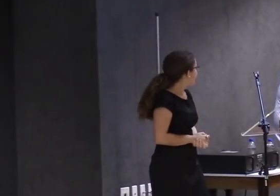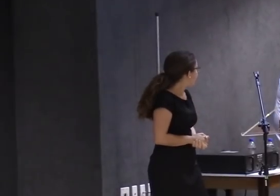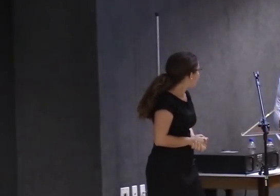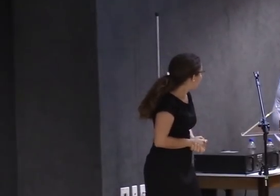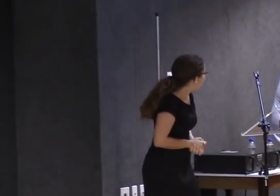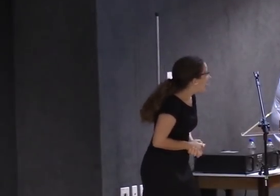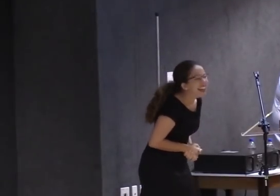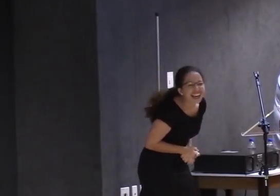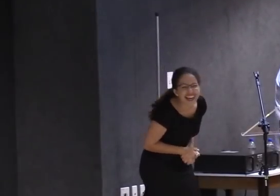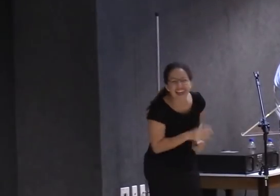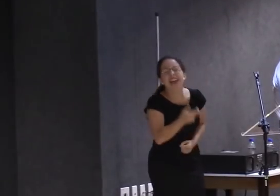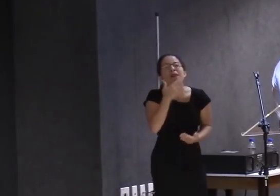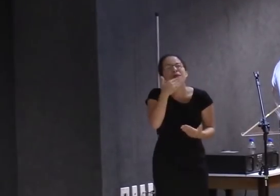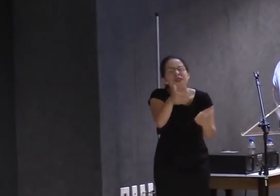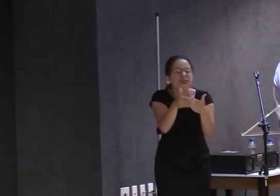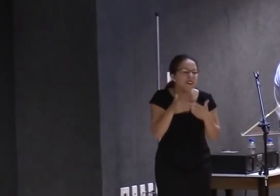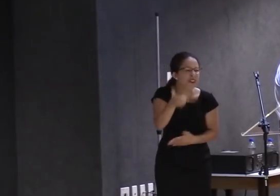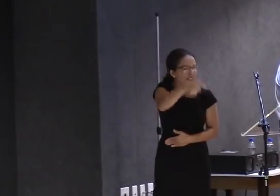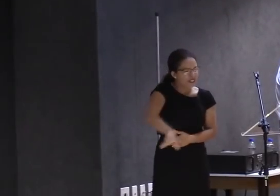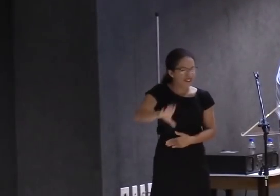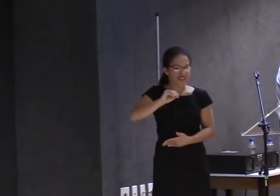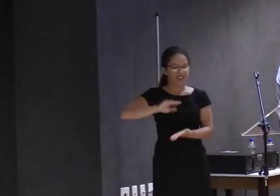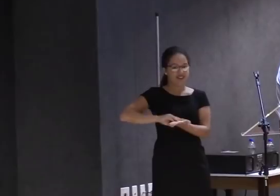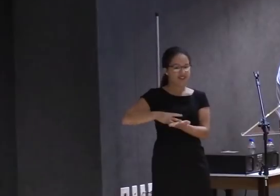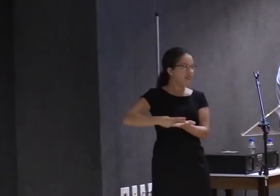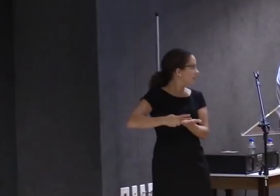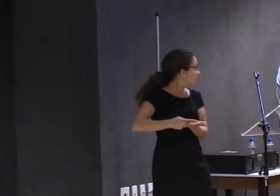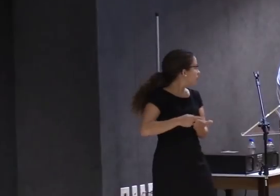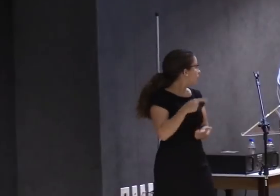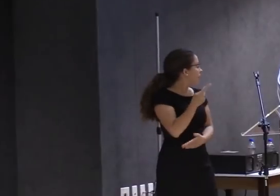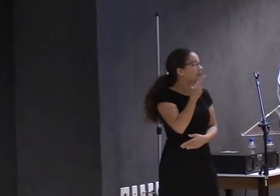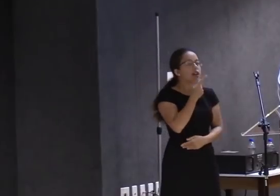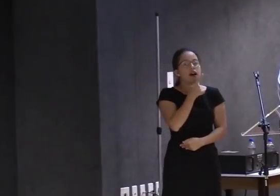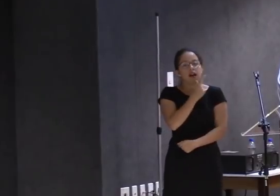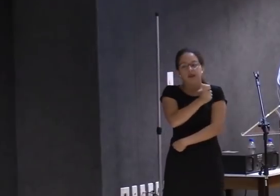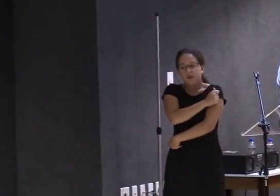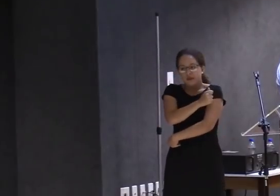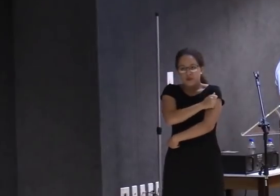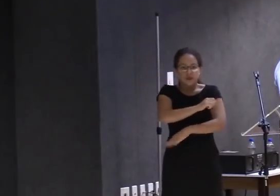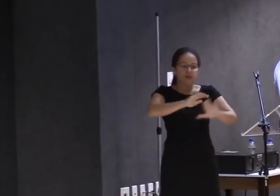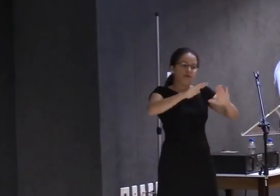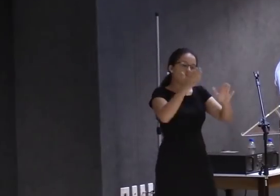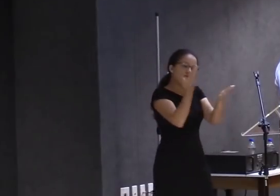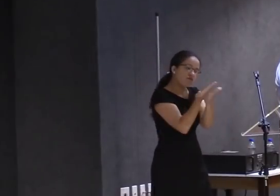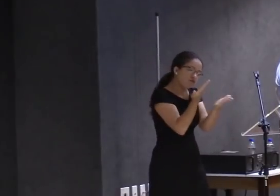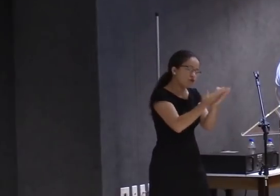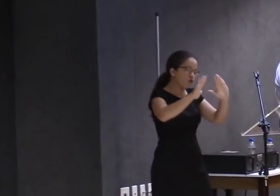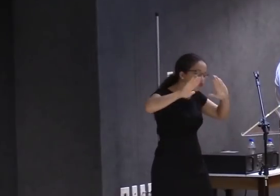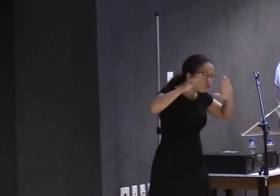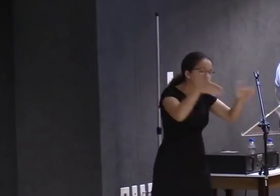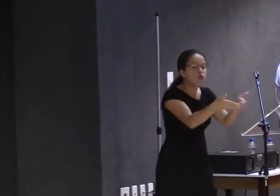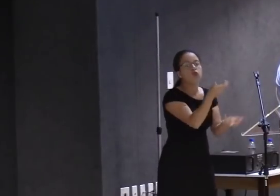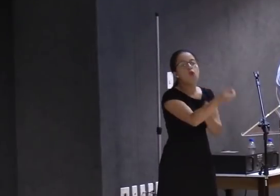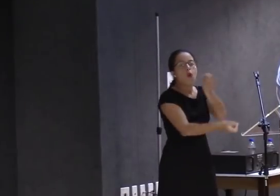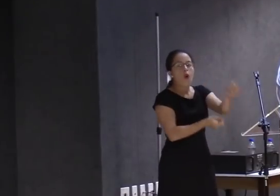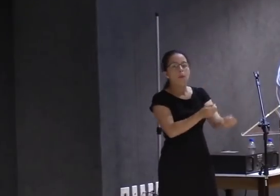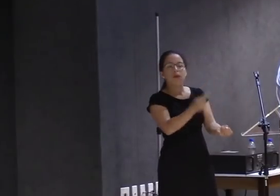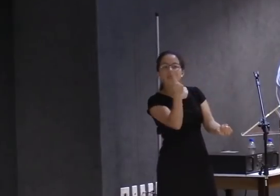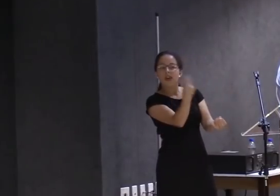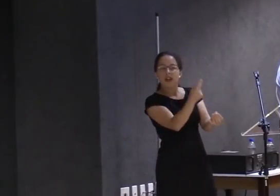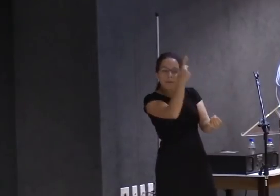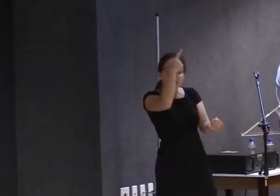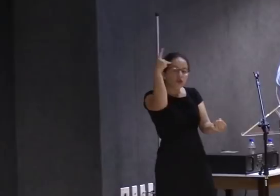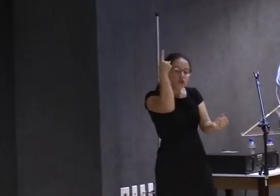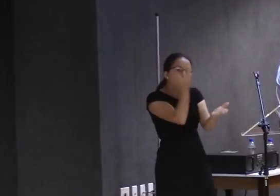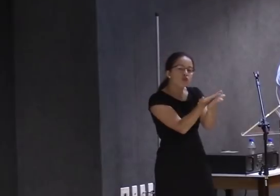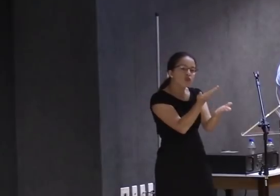please? So today we are going to talk about student-centered education and how we can encourage our students